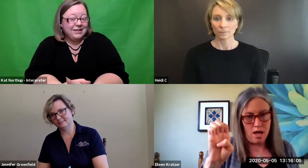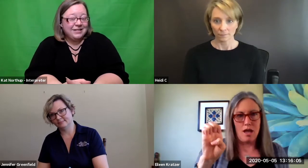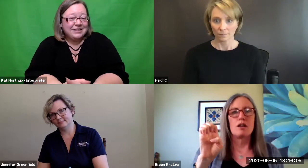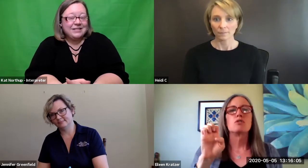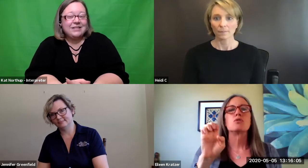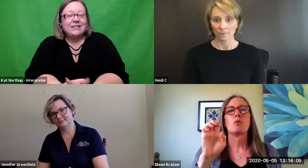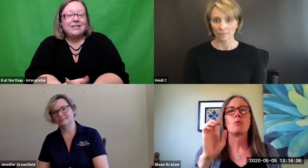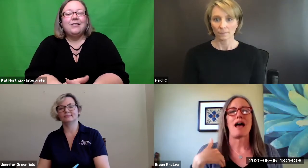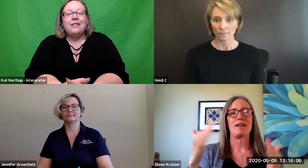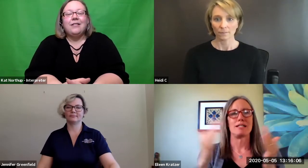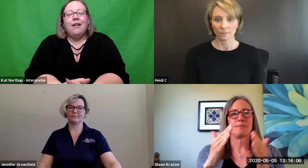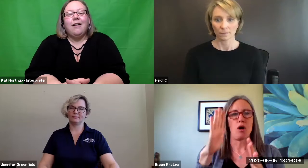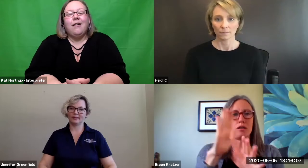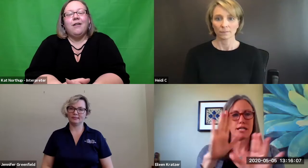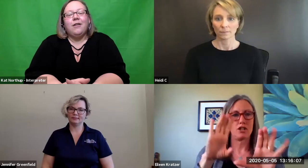parade.